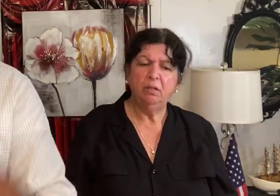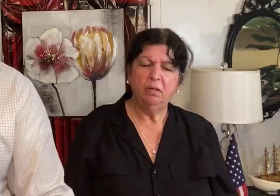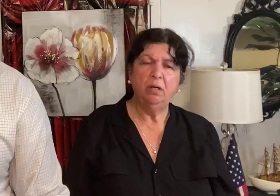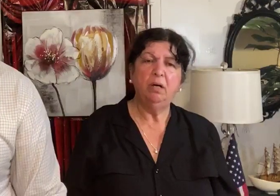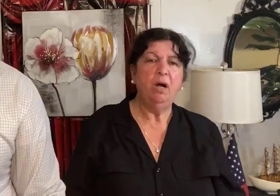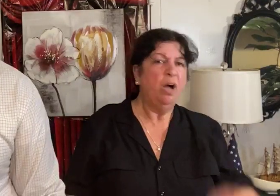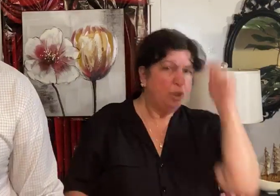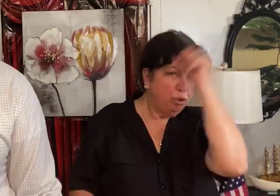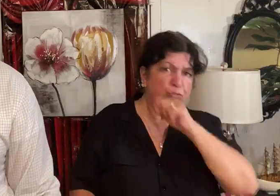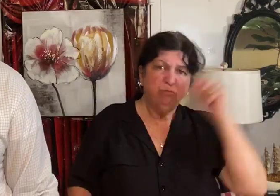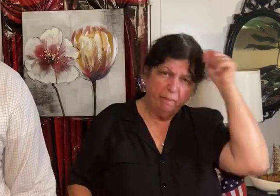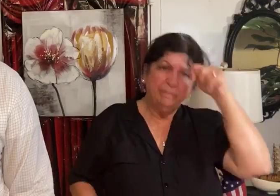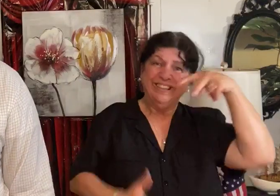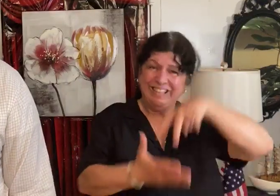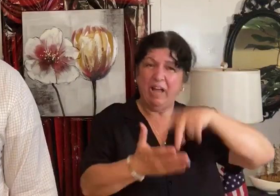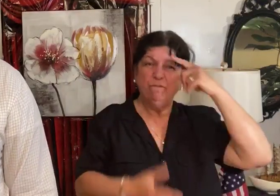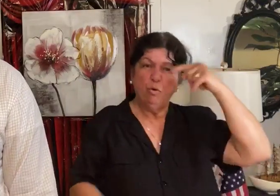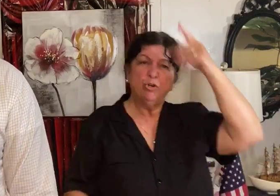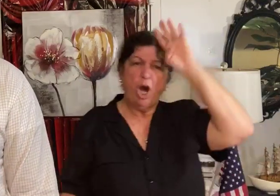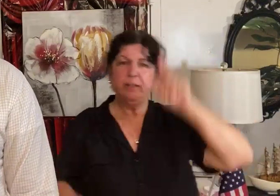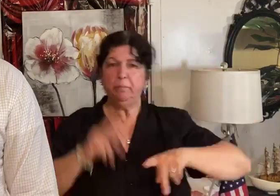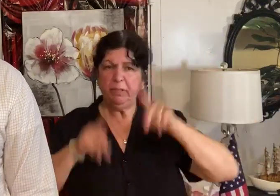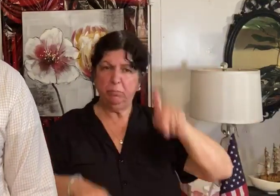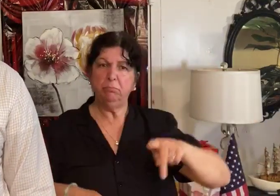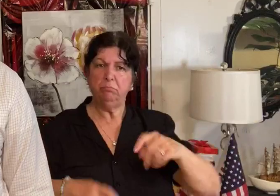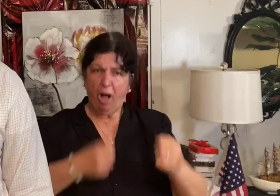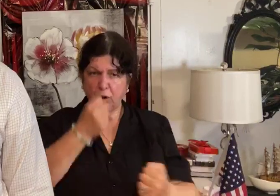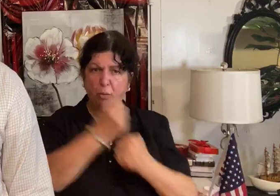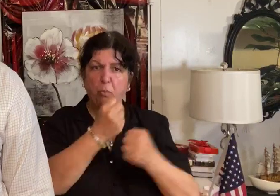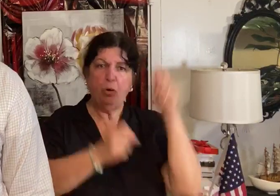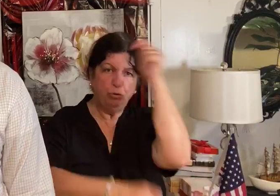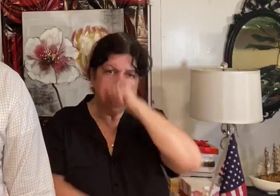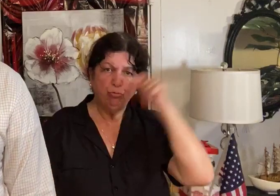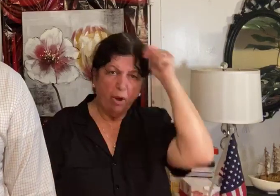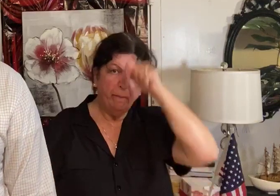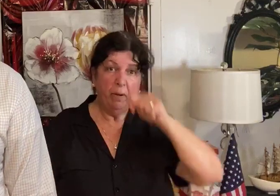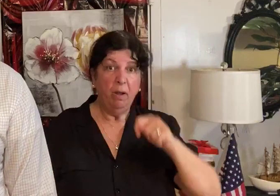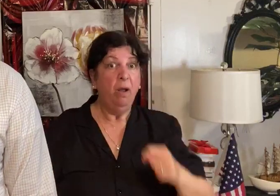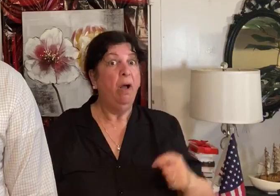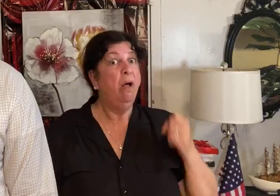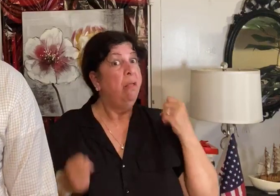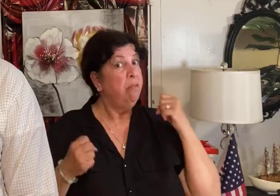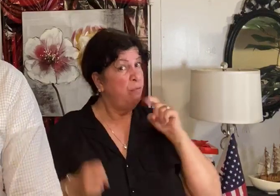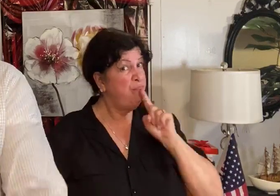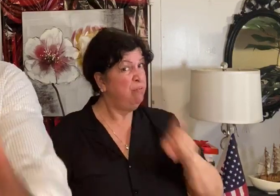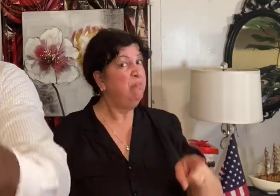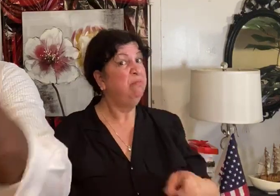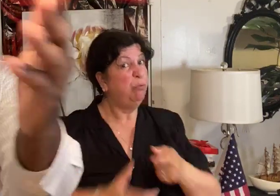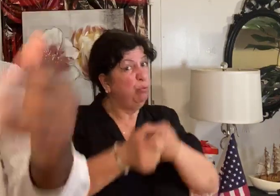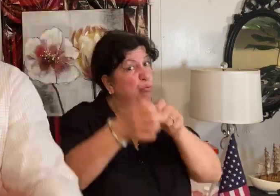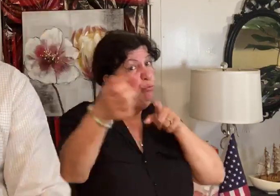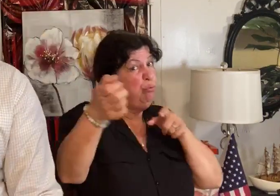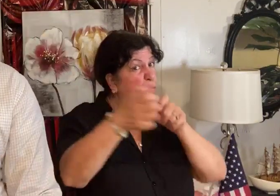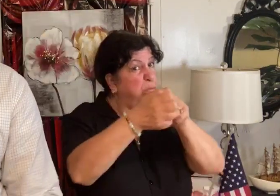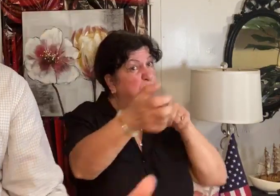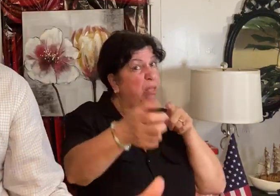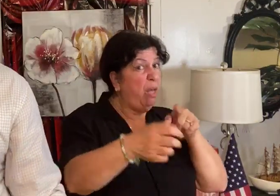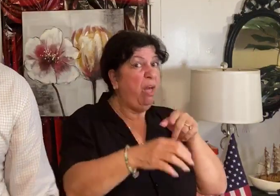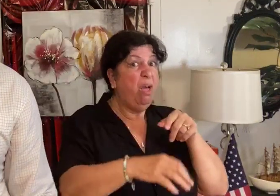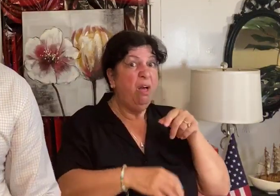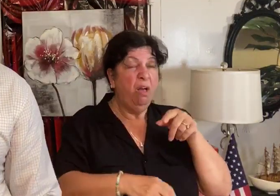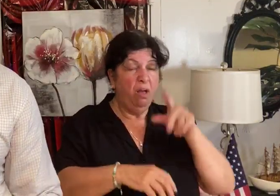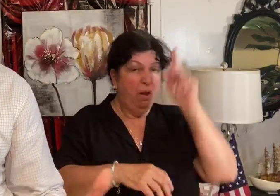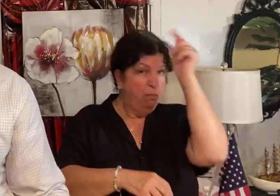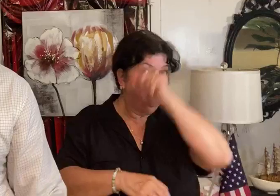people, I'll stand for him. And they do shoot the arrows at him, don't they? Well, if I got Facebook friends, I do